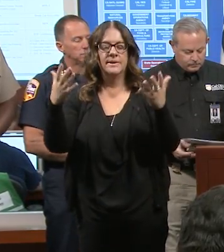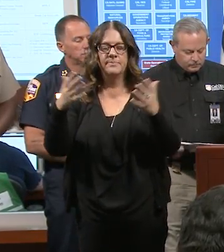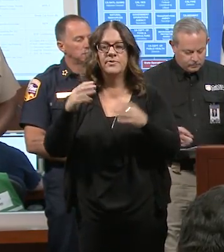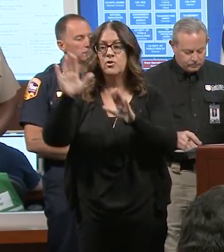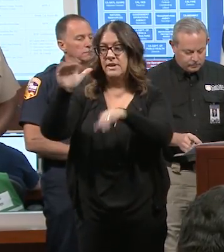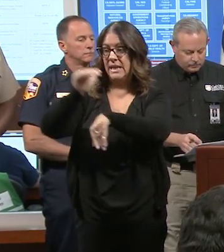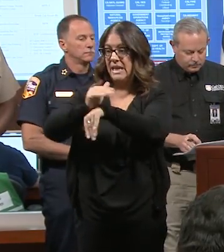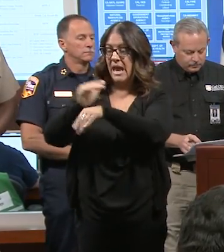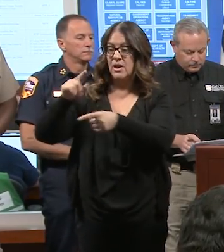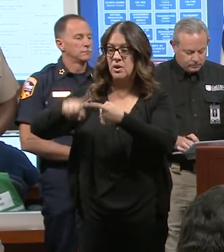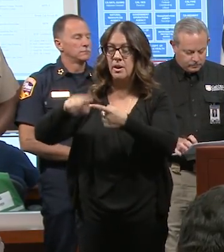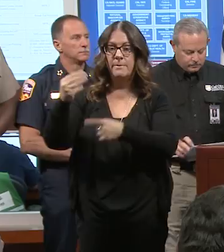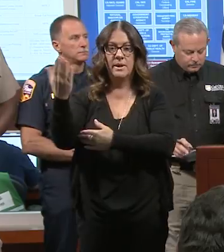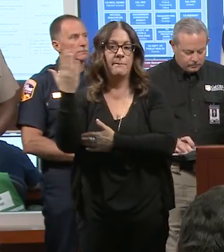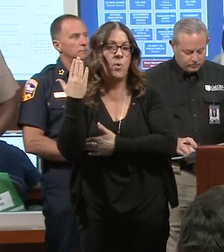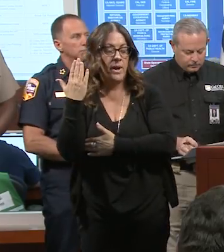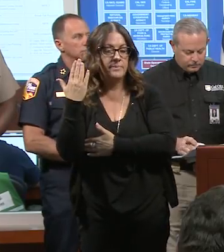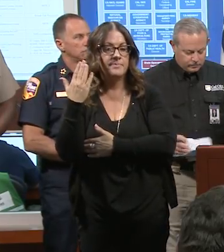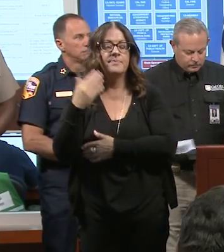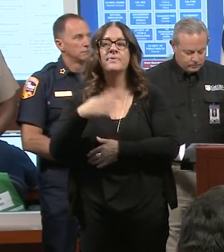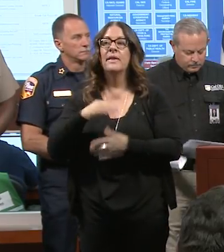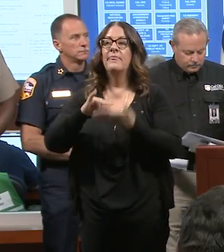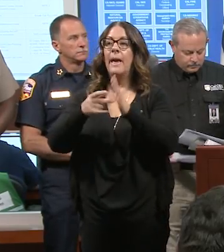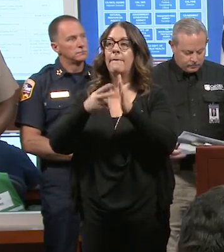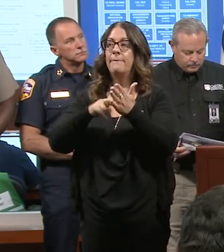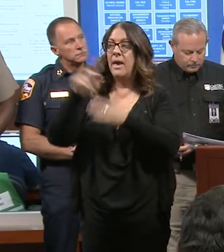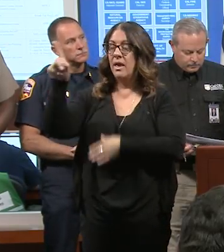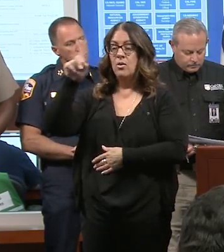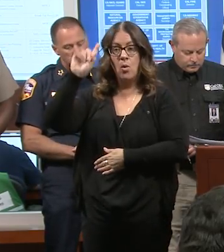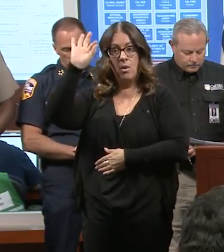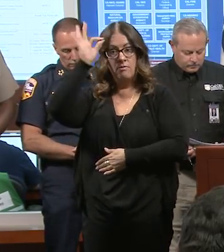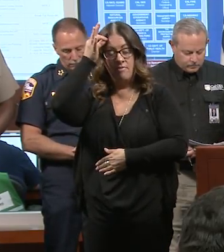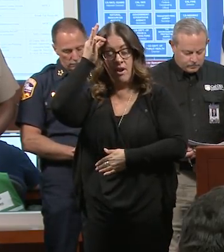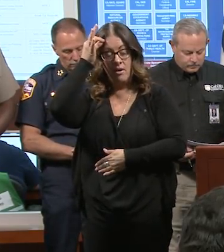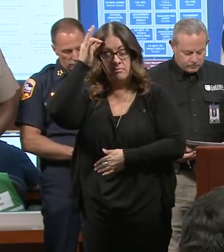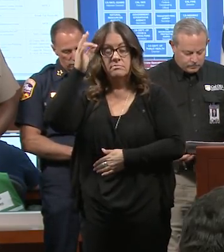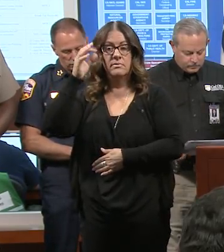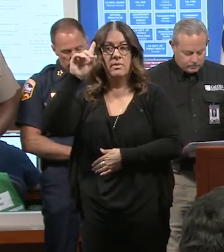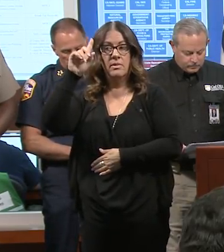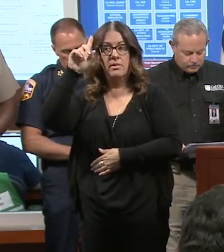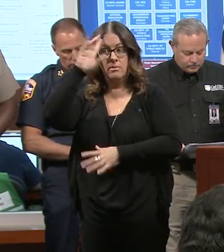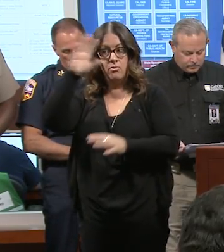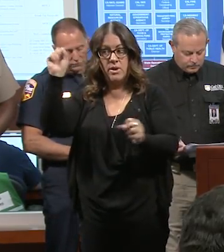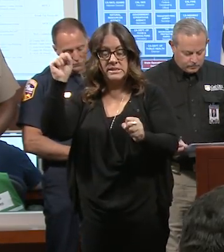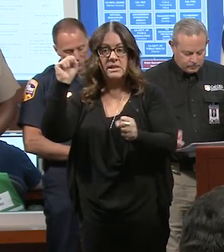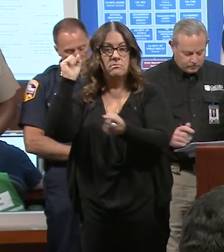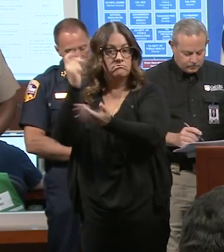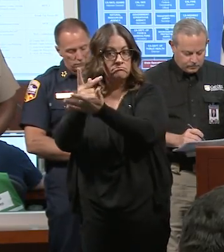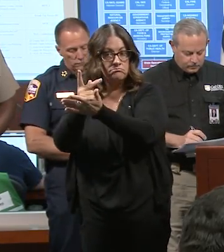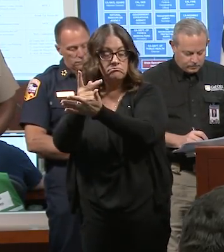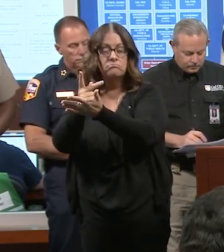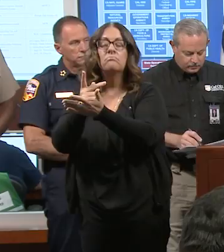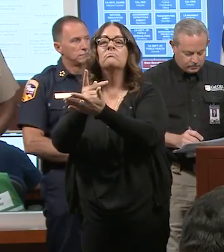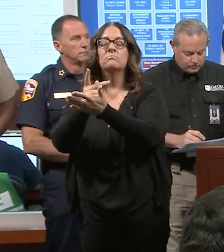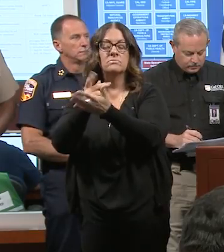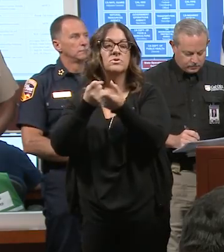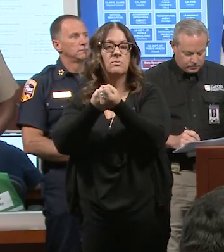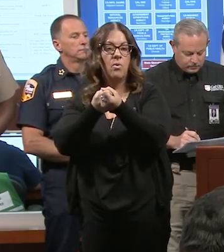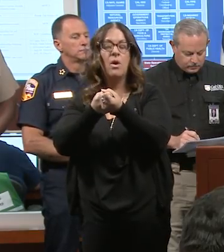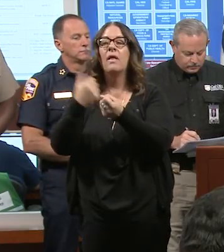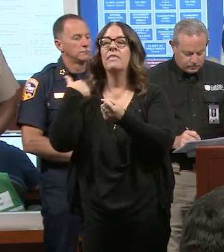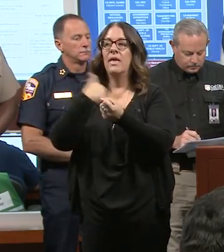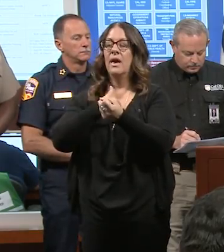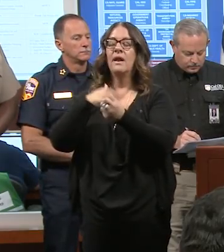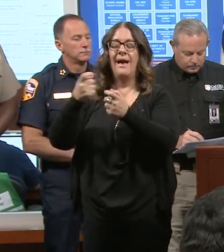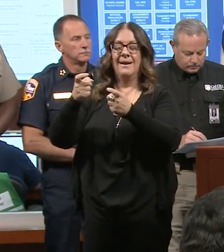morning, that declaration authorizes me to coordinate the federal government's activities in support of the state and local governments. As